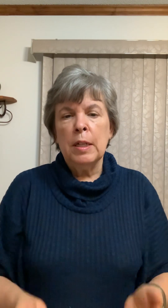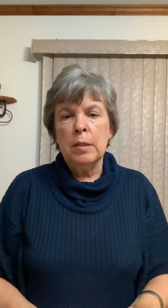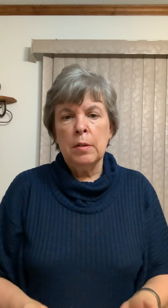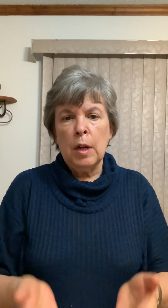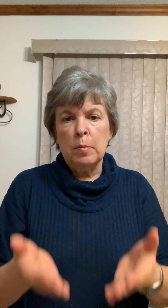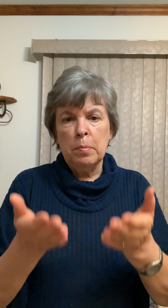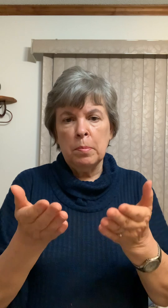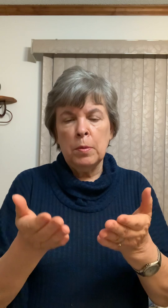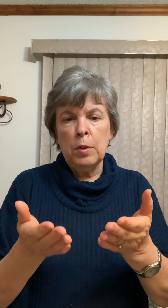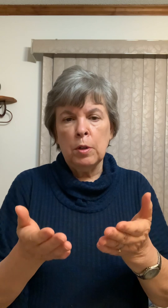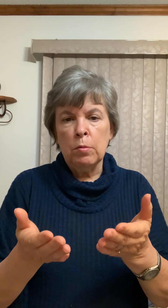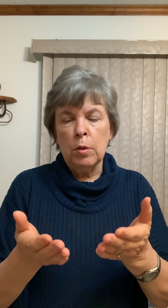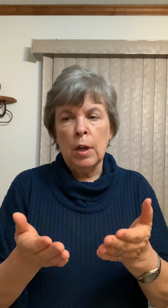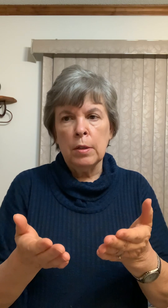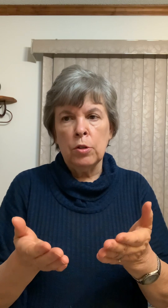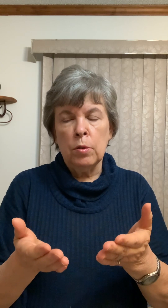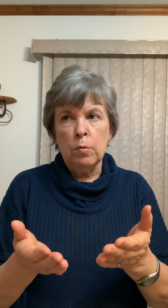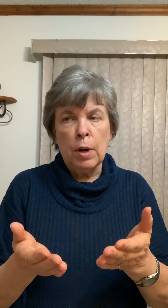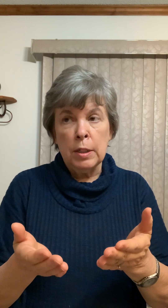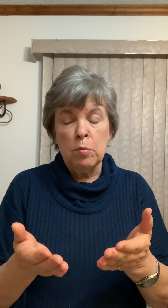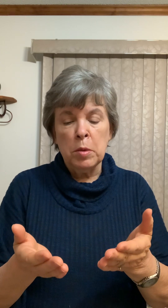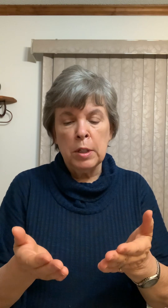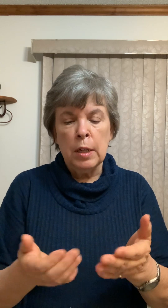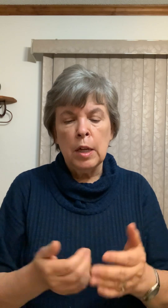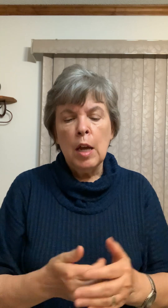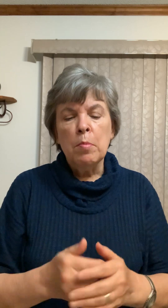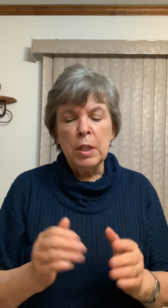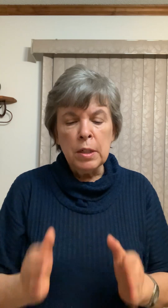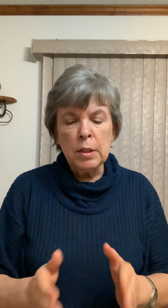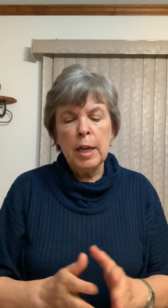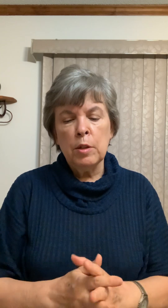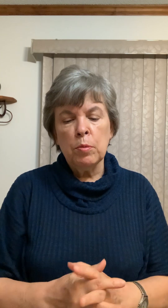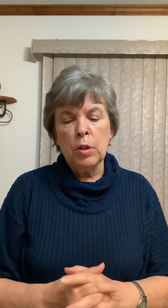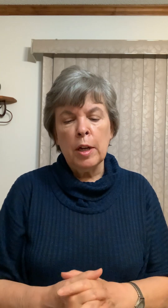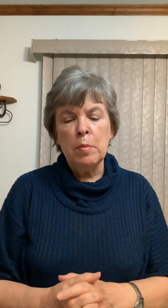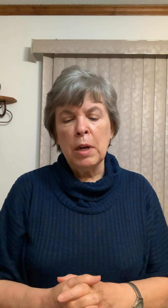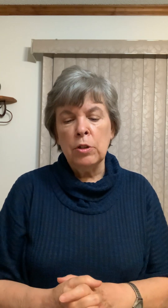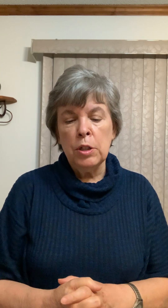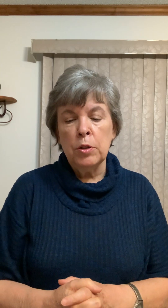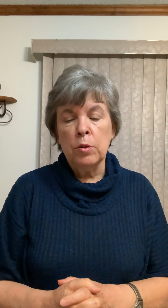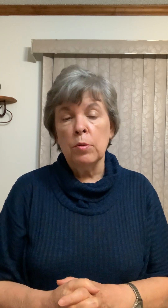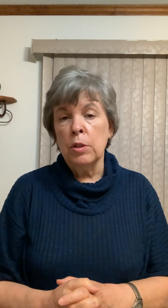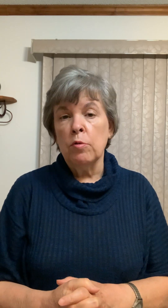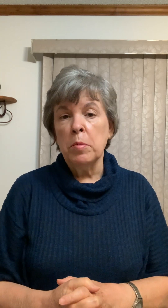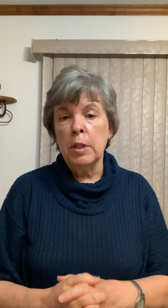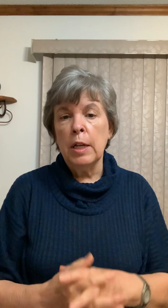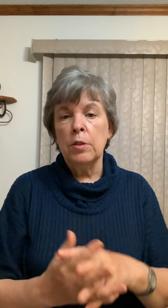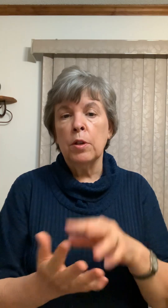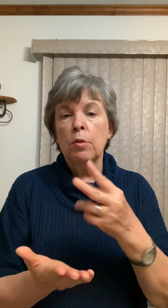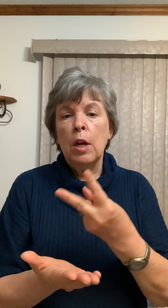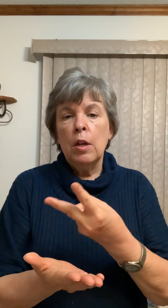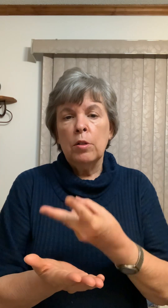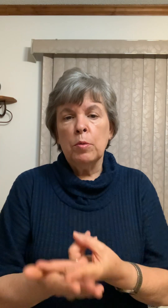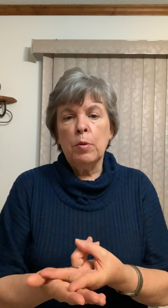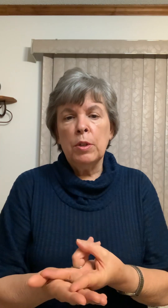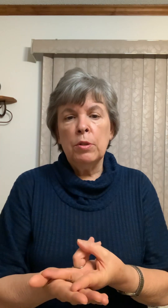that's, you know, not rising from the dead. But in this case, we're talking about Jesus risen from the dead. So we're going to use the